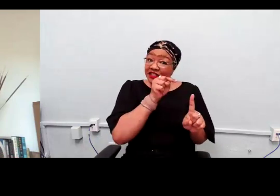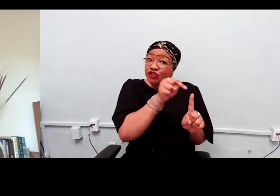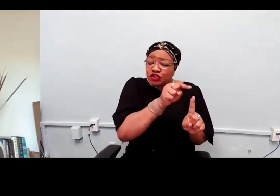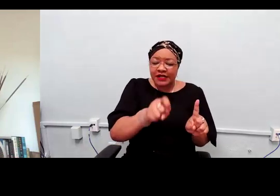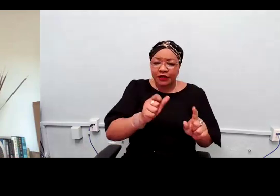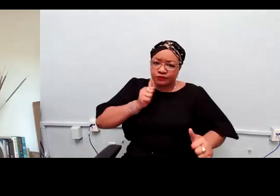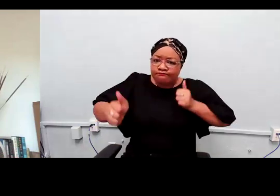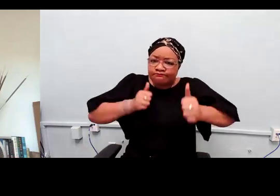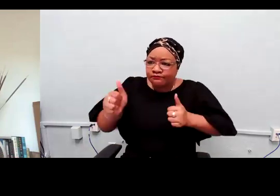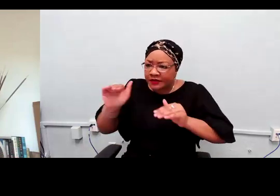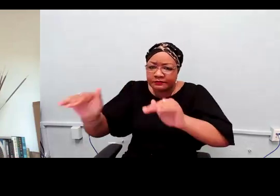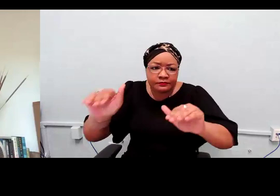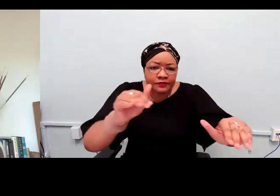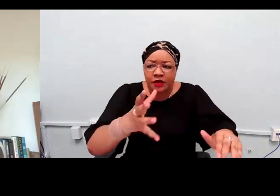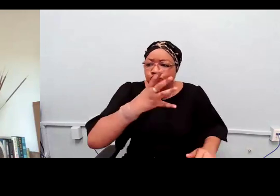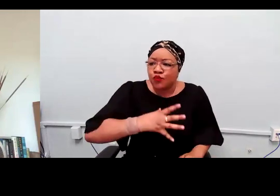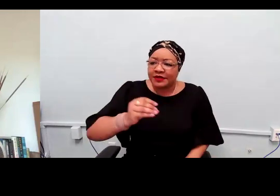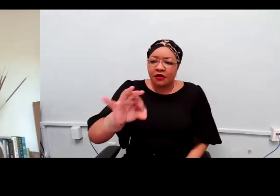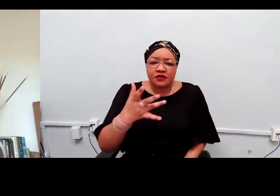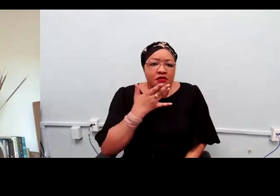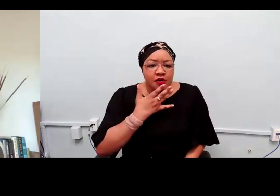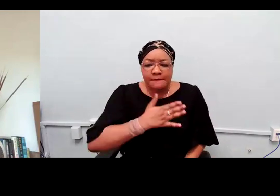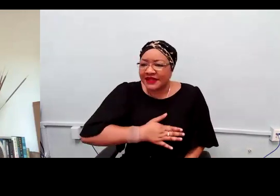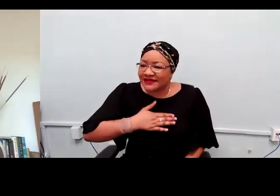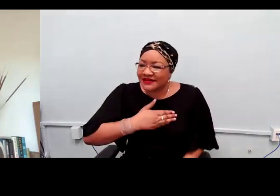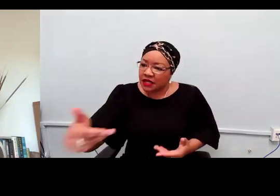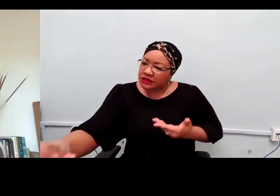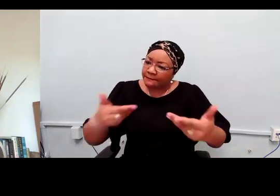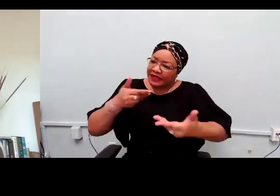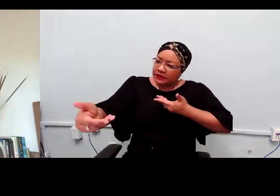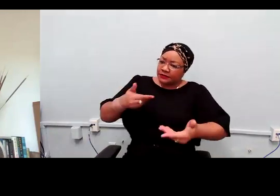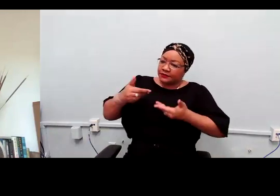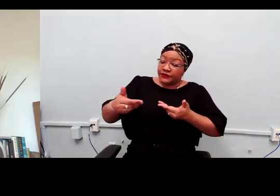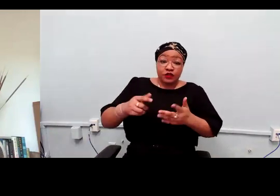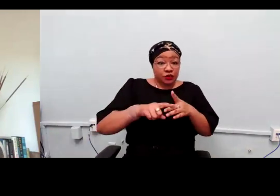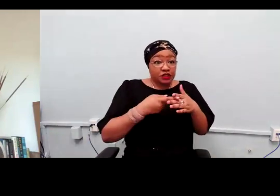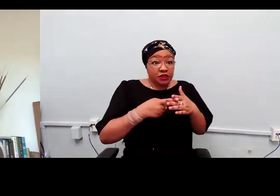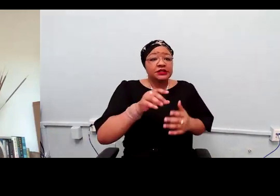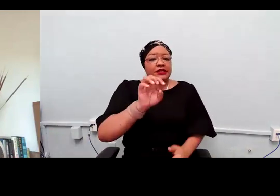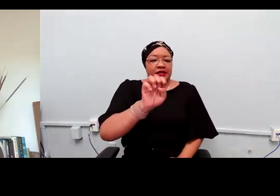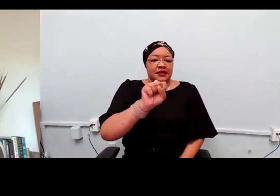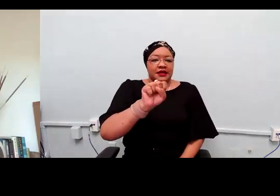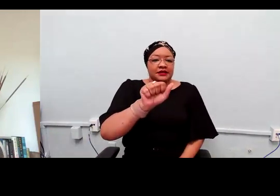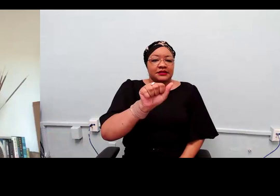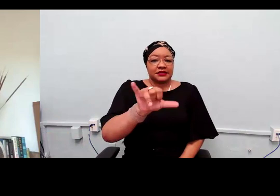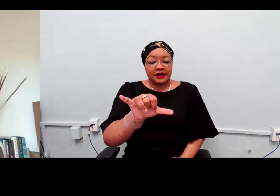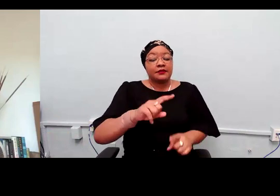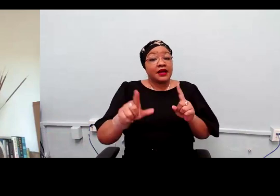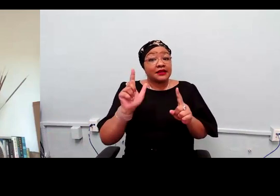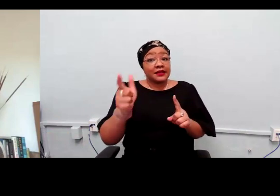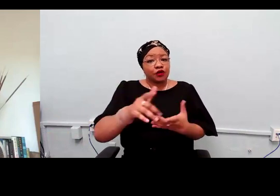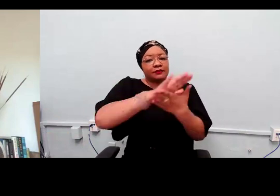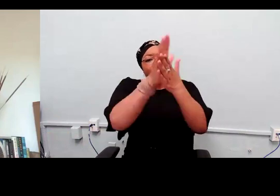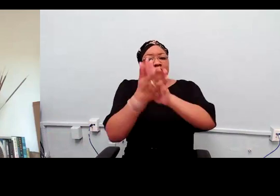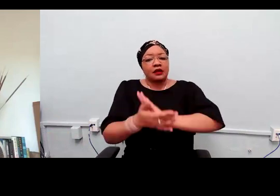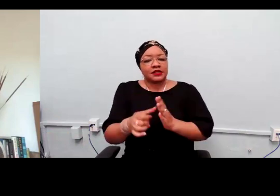And so in that piece, it starts out as an essay, right? But then she breaks into almost more a letter form because it